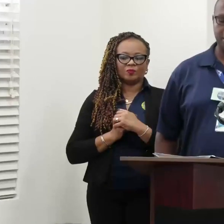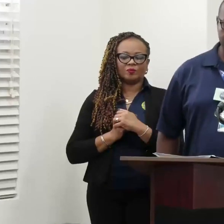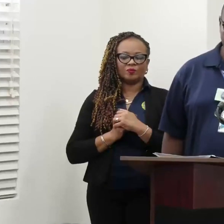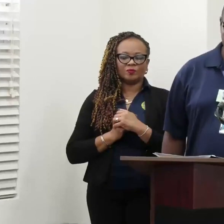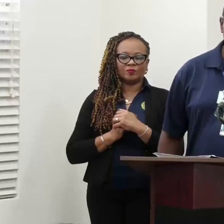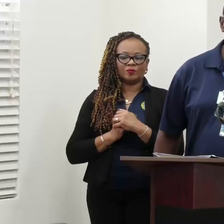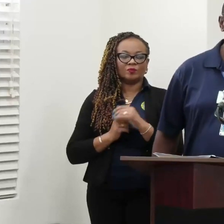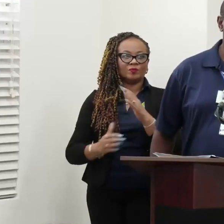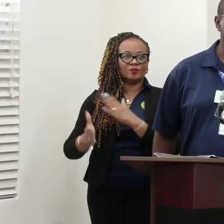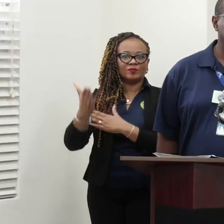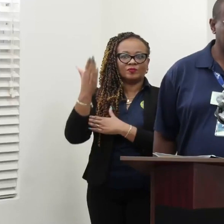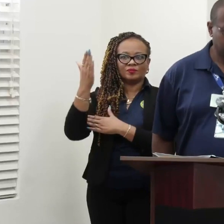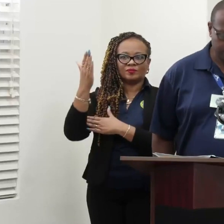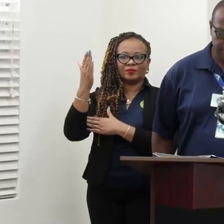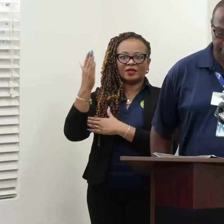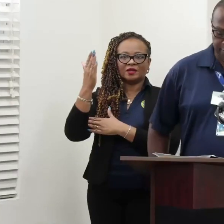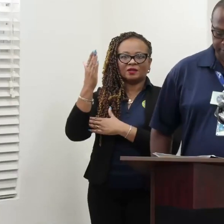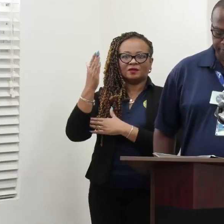Good morning.